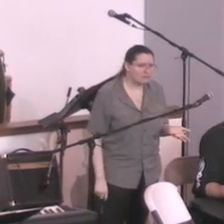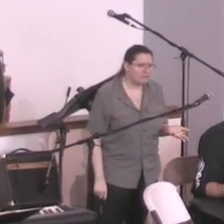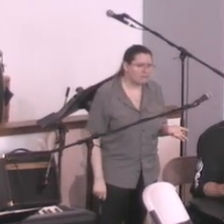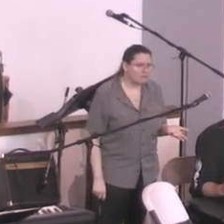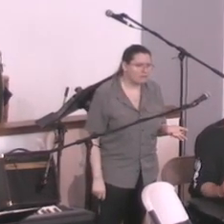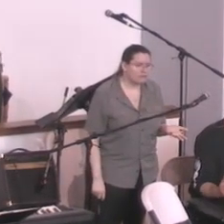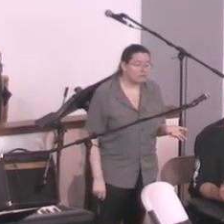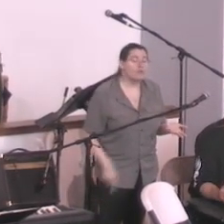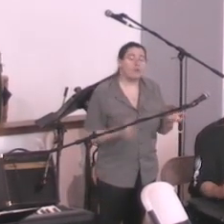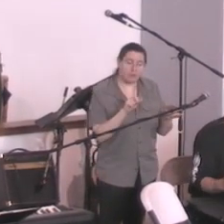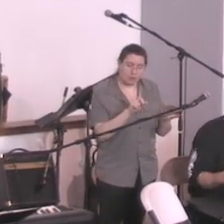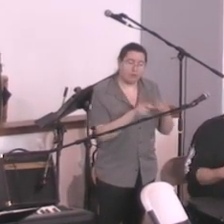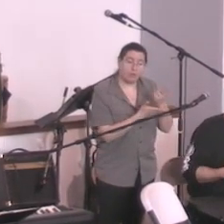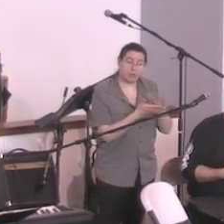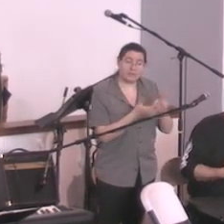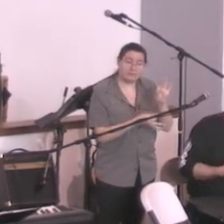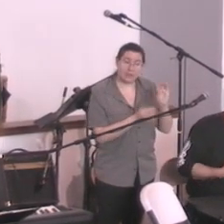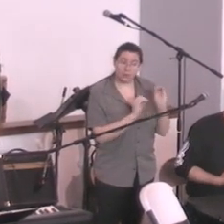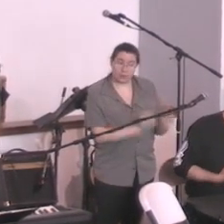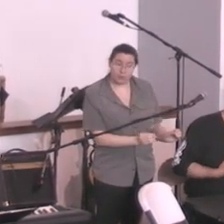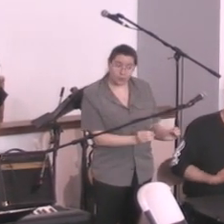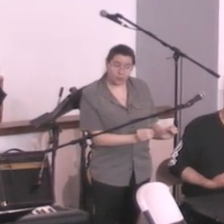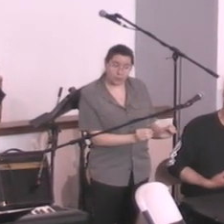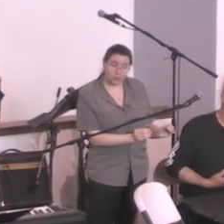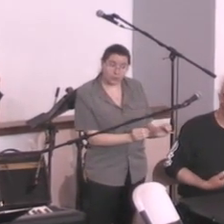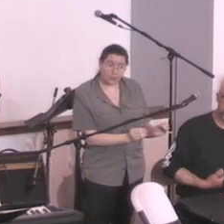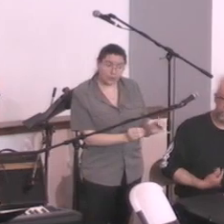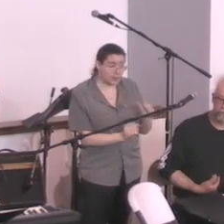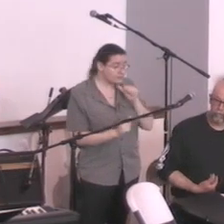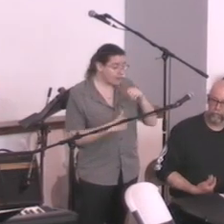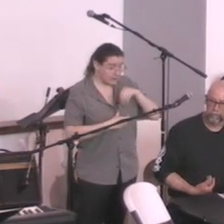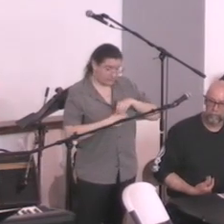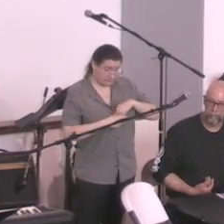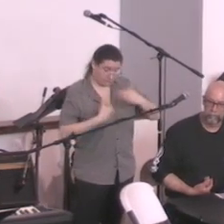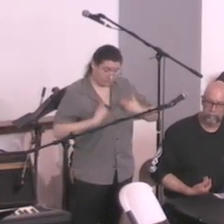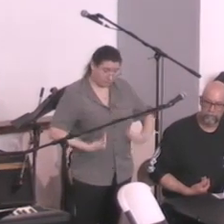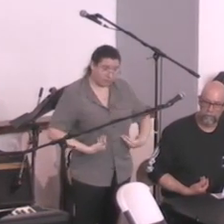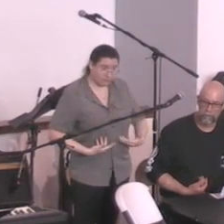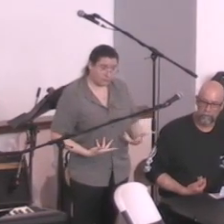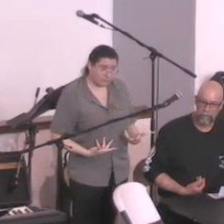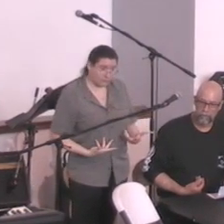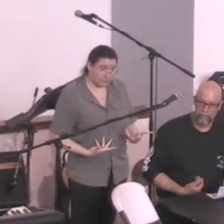Well, without the Holy Spirit living and dwelling within you,